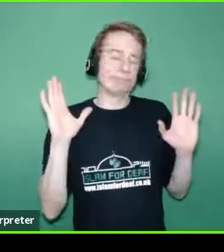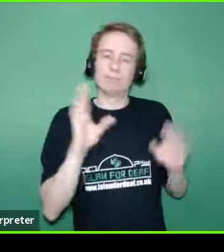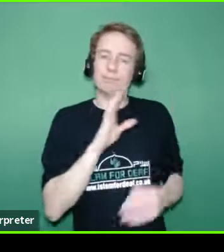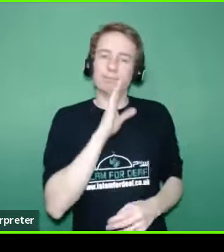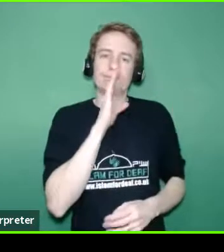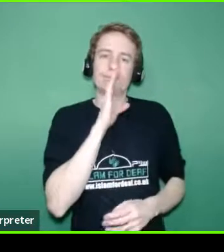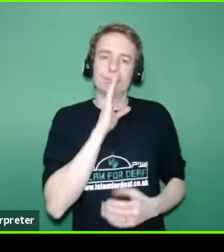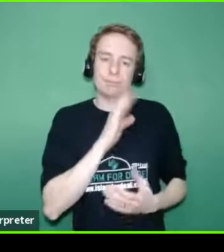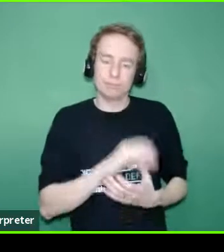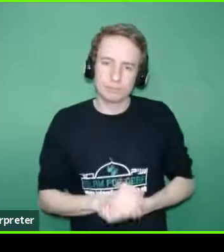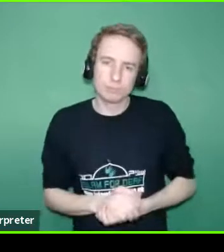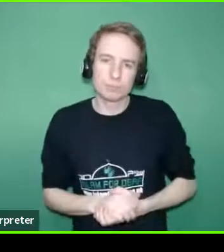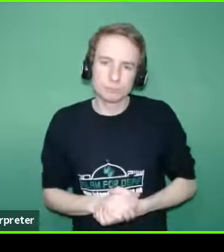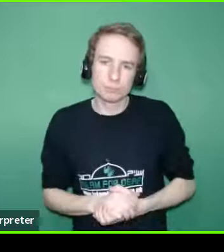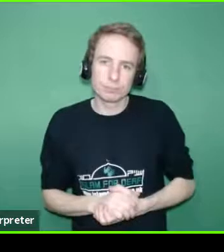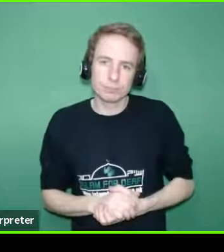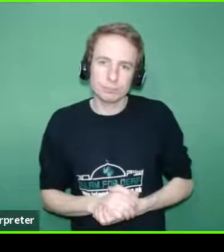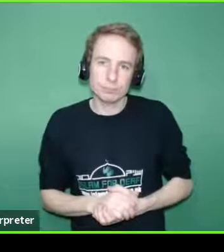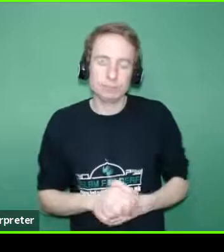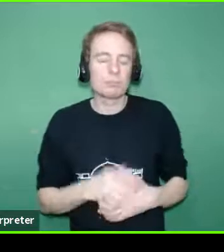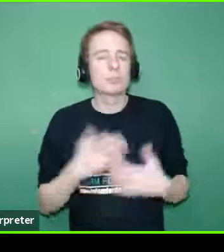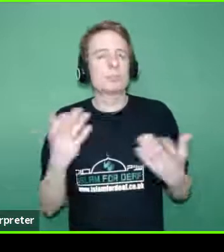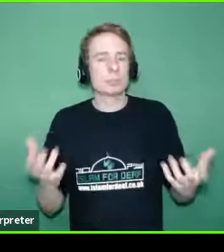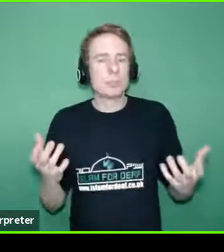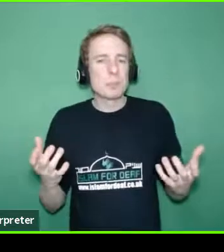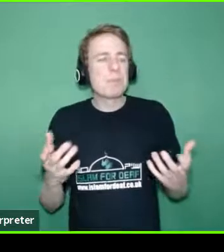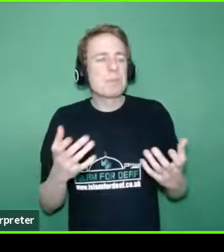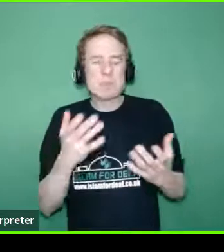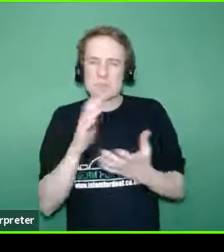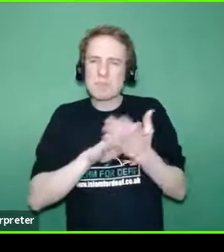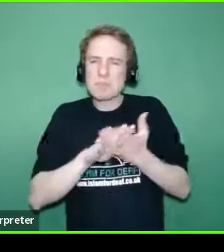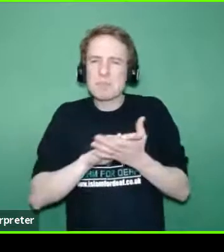in translating it, when it's translated as